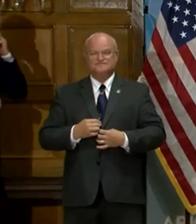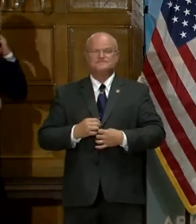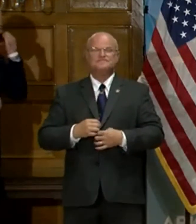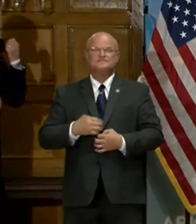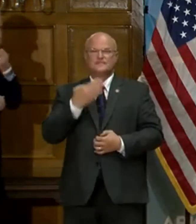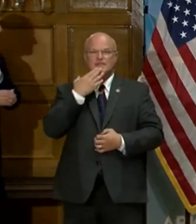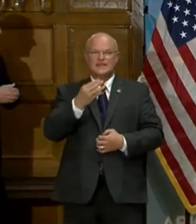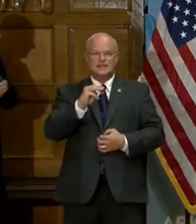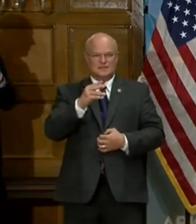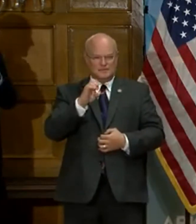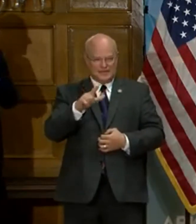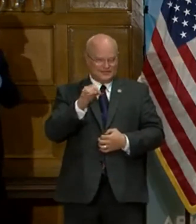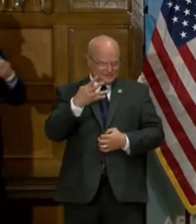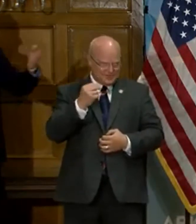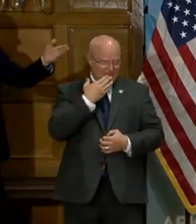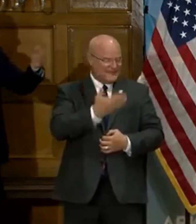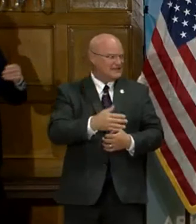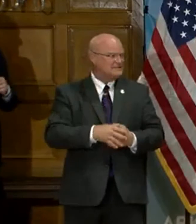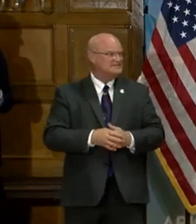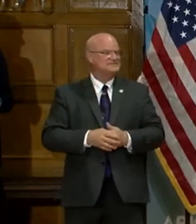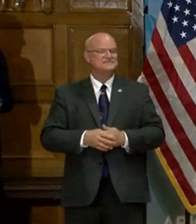much. Thank you.